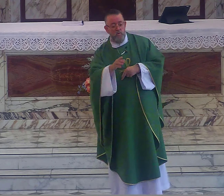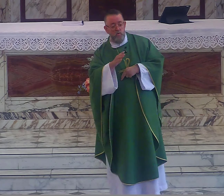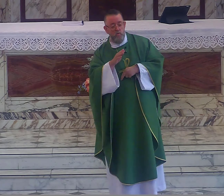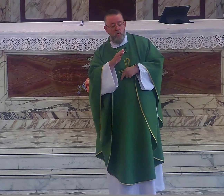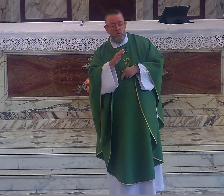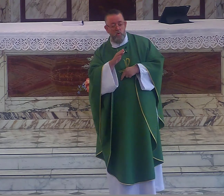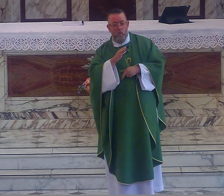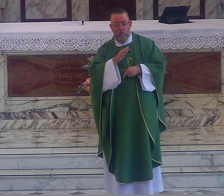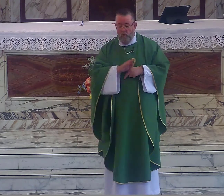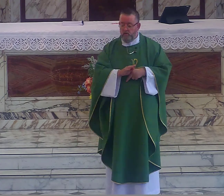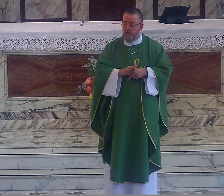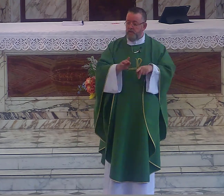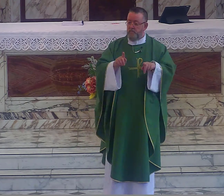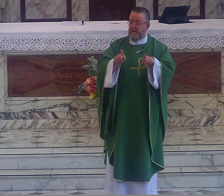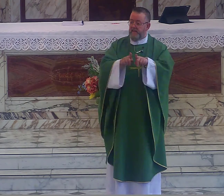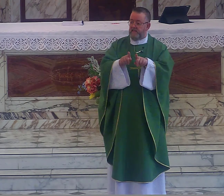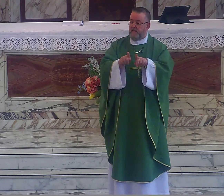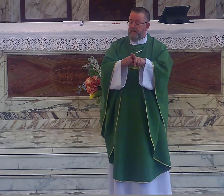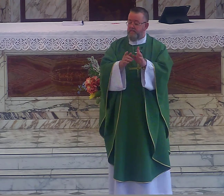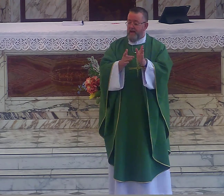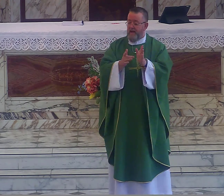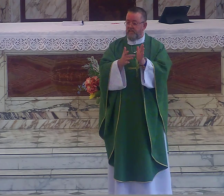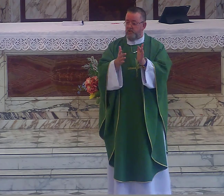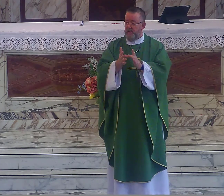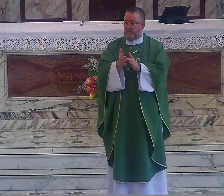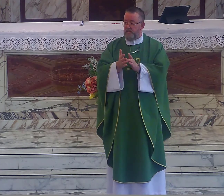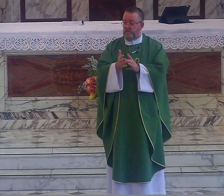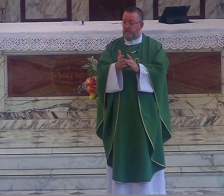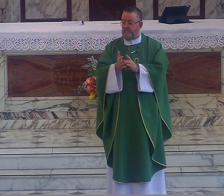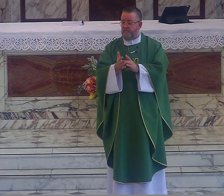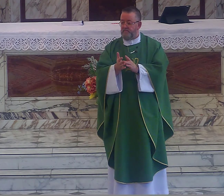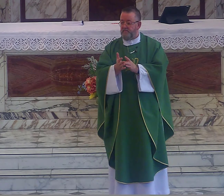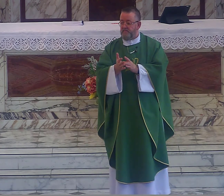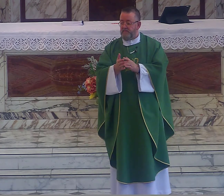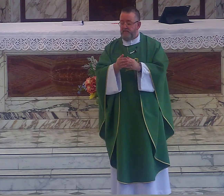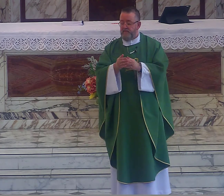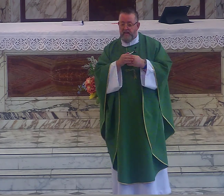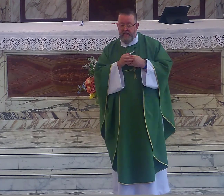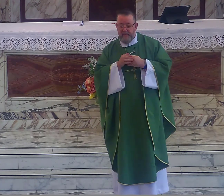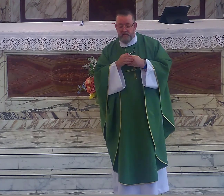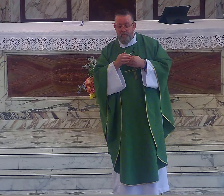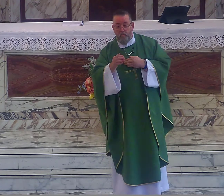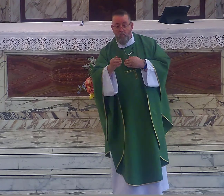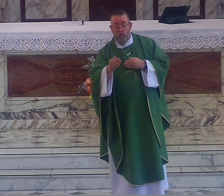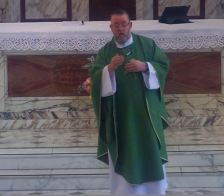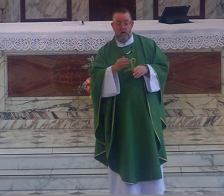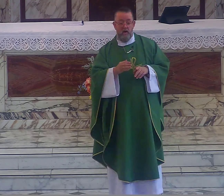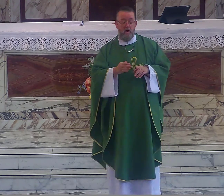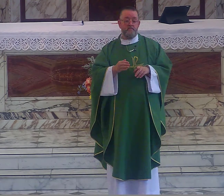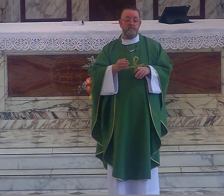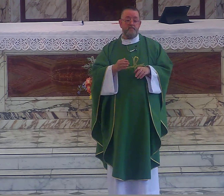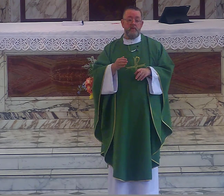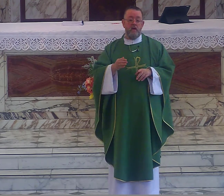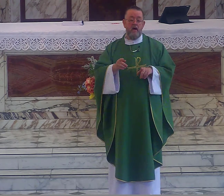If you want to be the same as Jesus, it's